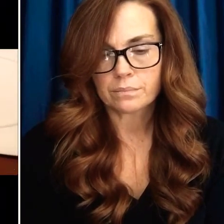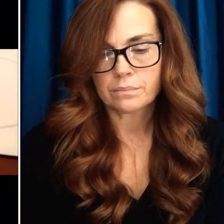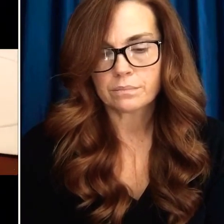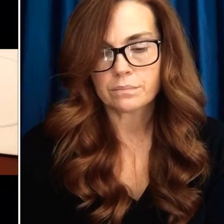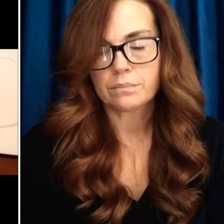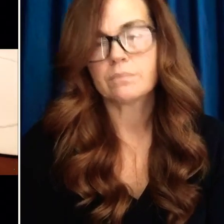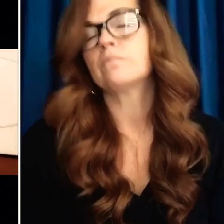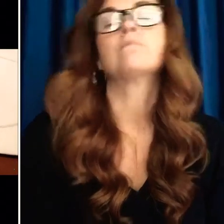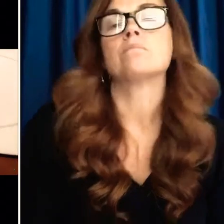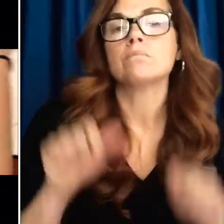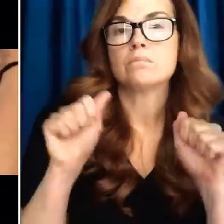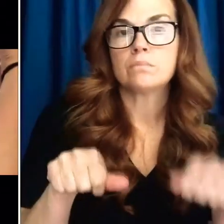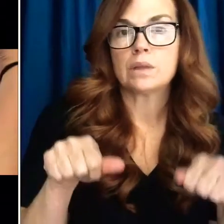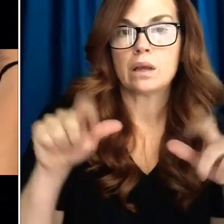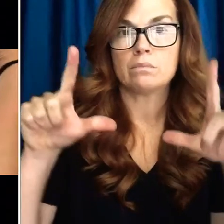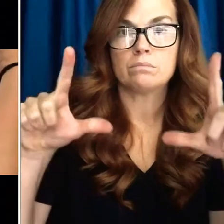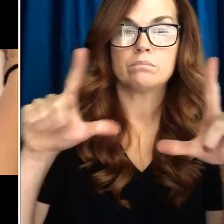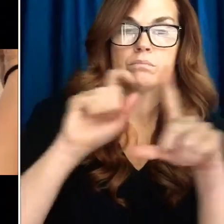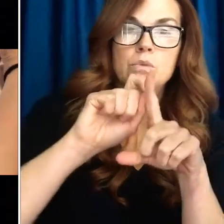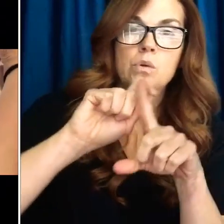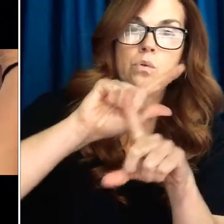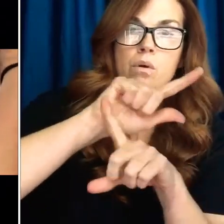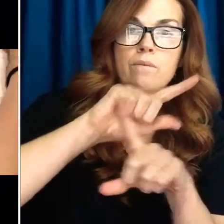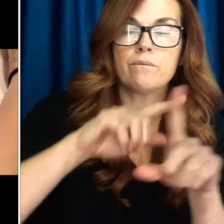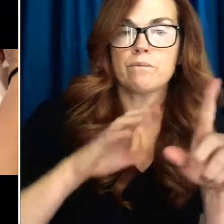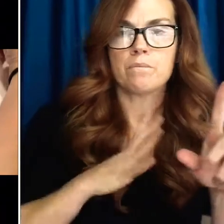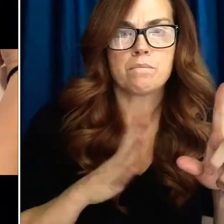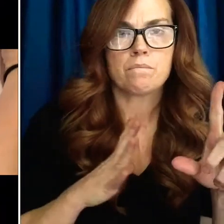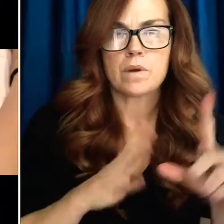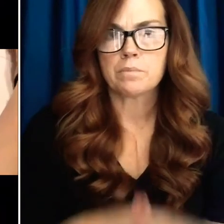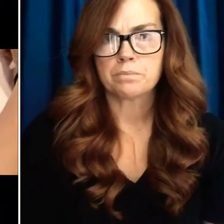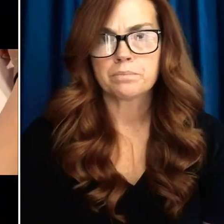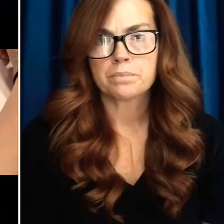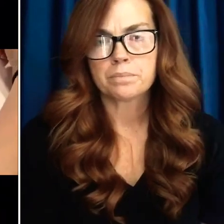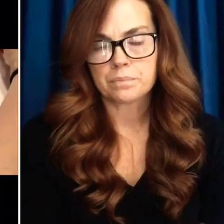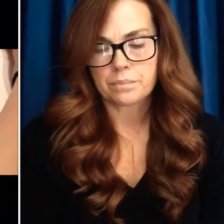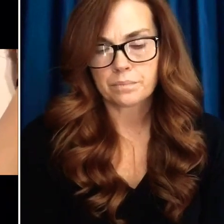And make sure I get some off of the paper. It's okay to go off of the paper.